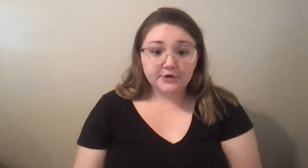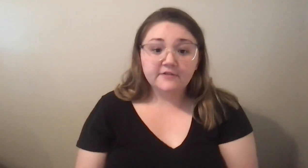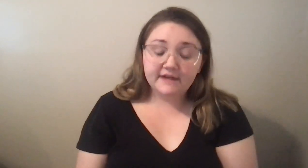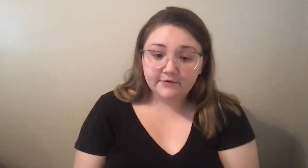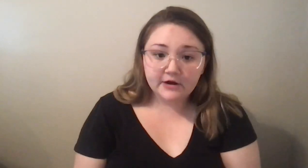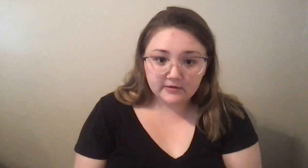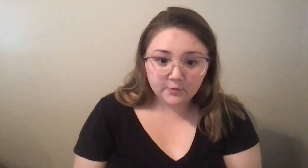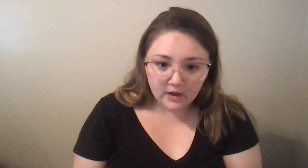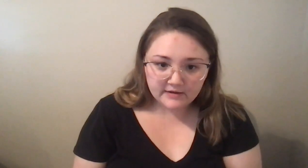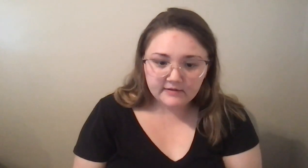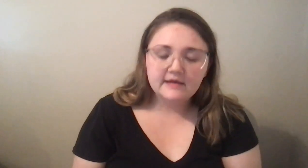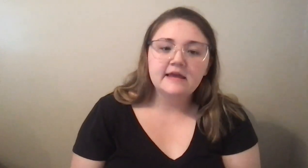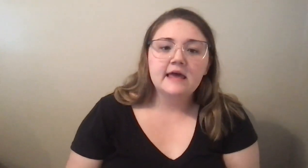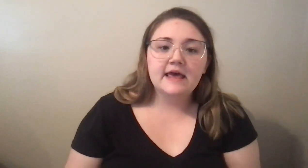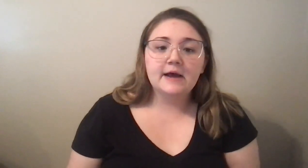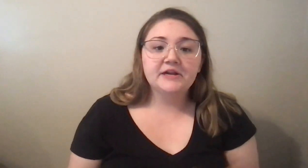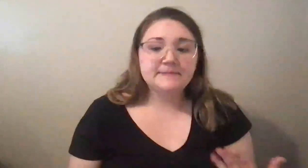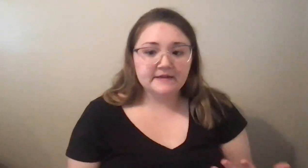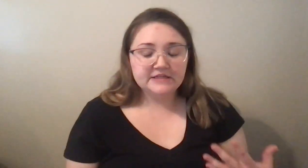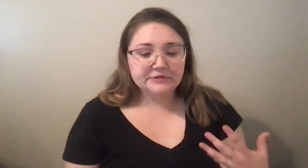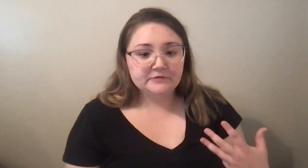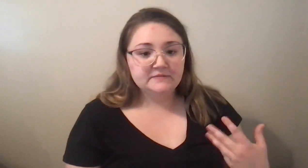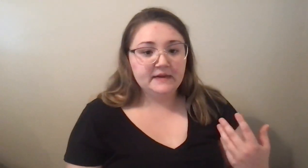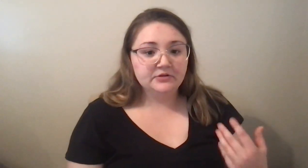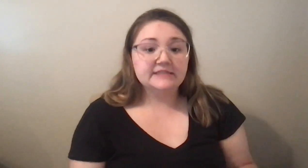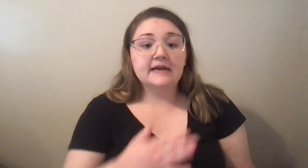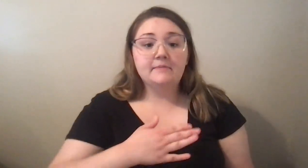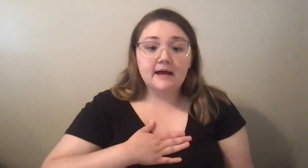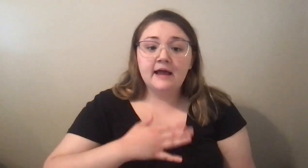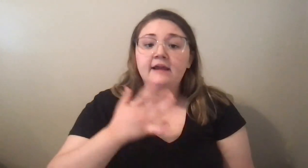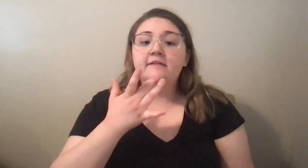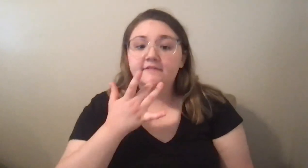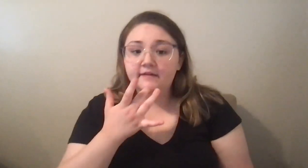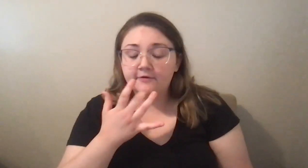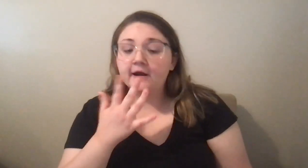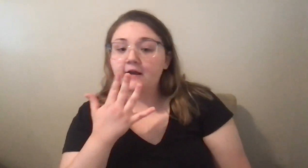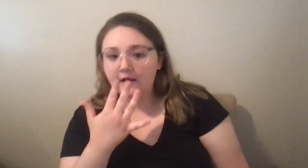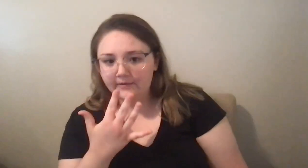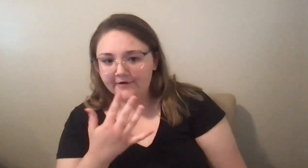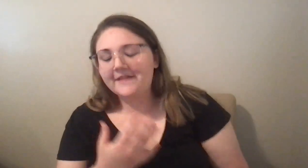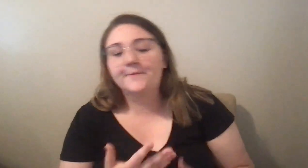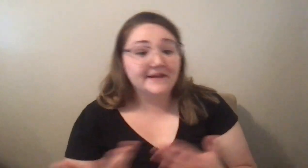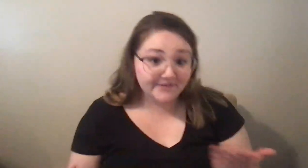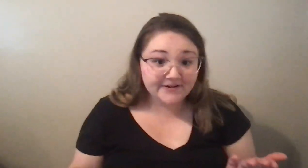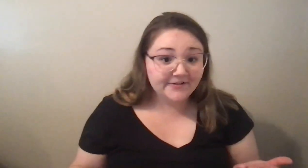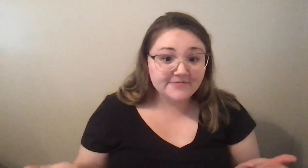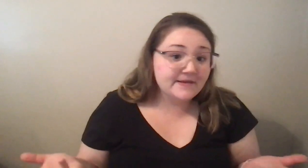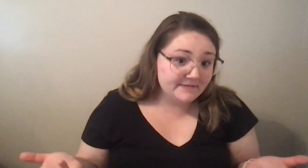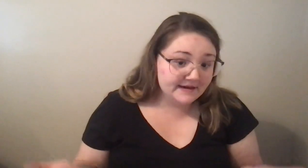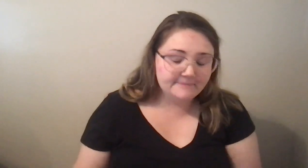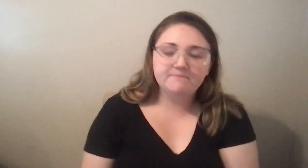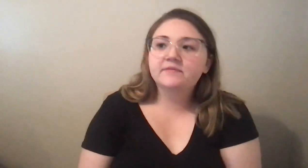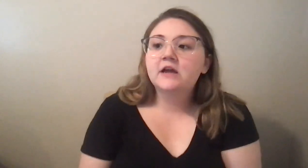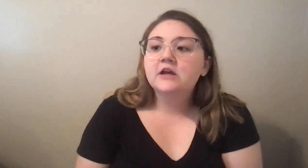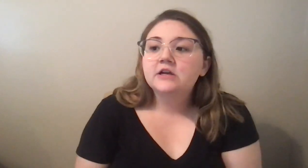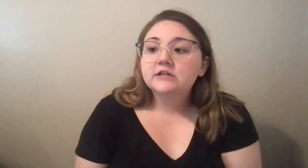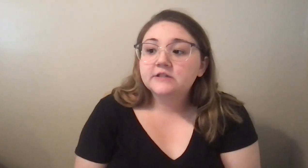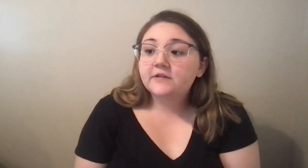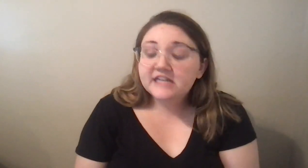And that's your favorite color, what? And I would expect the student to be able to sign my favorite color, and then whatever color they pick.